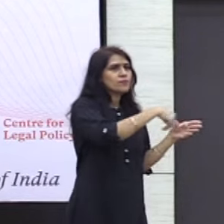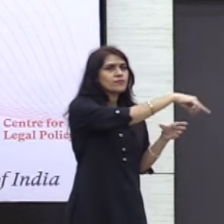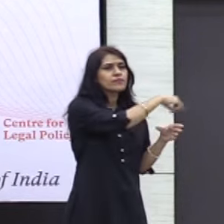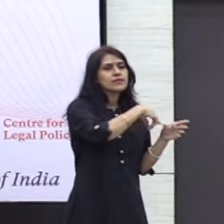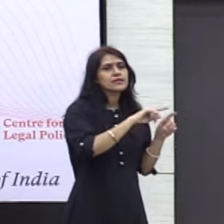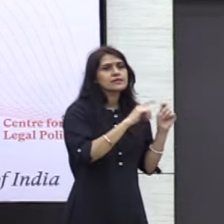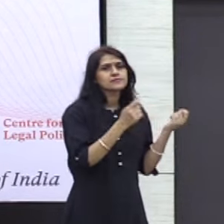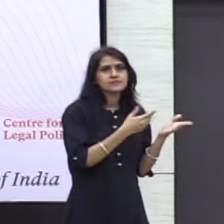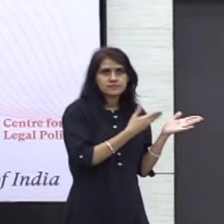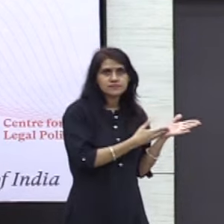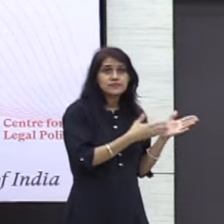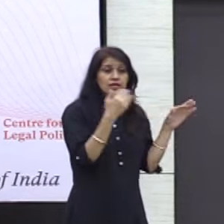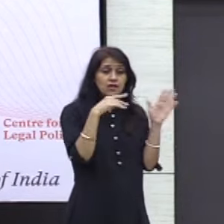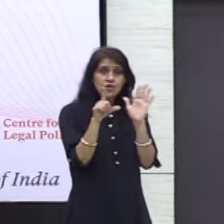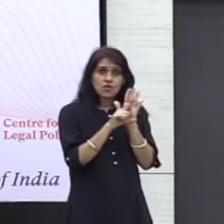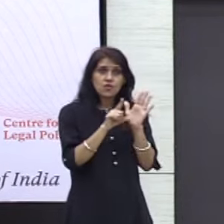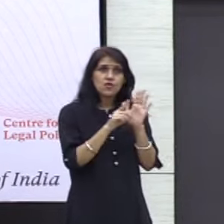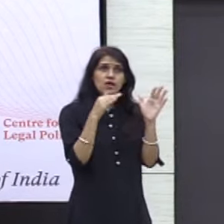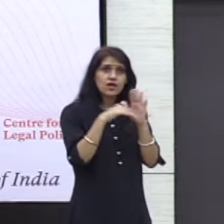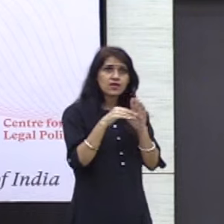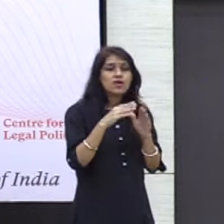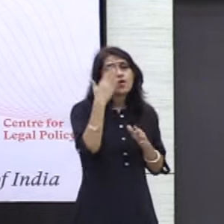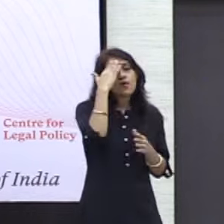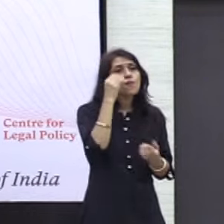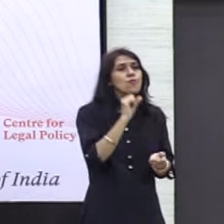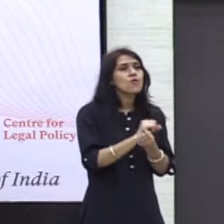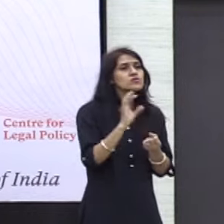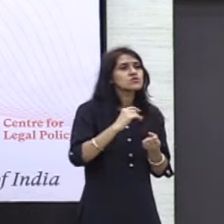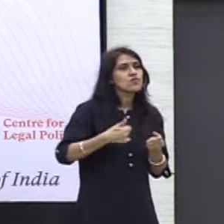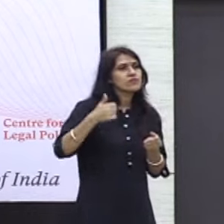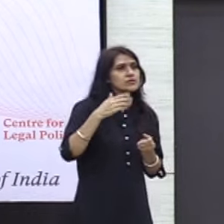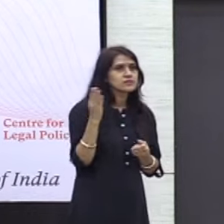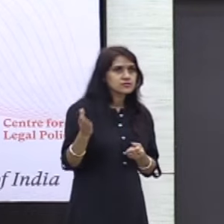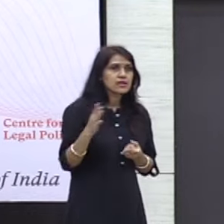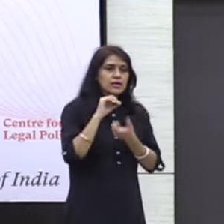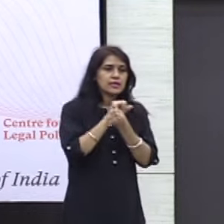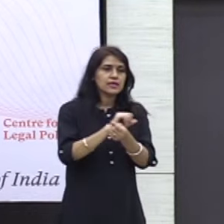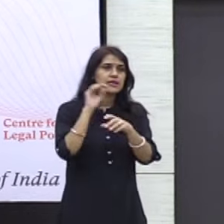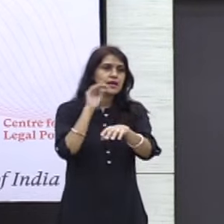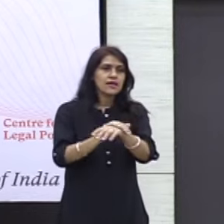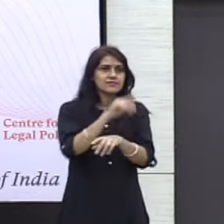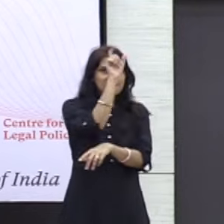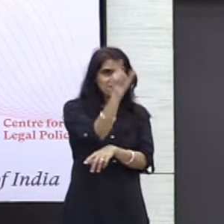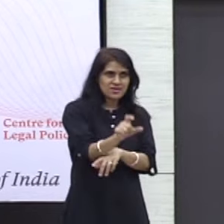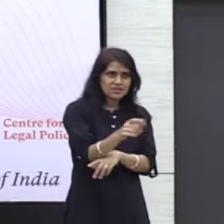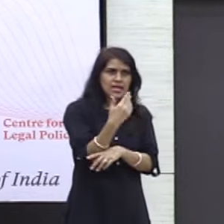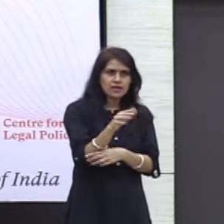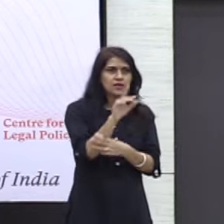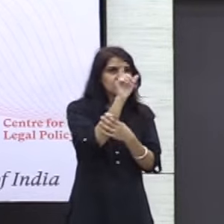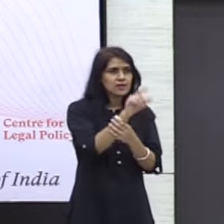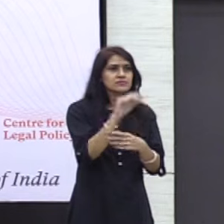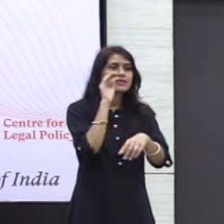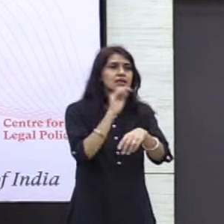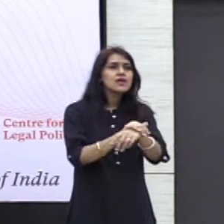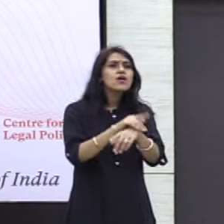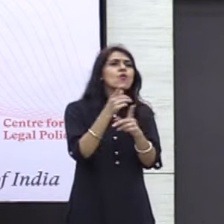under the law, a police officer can arrest a person on the basis